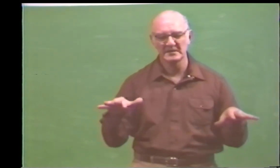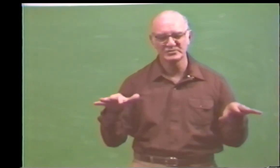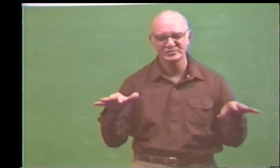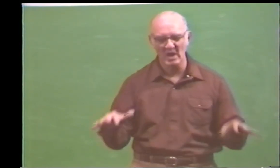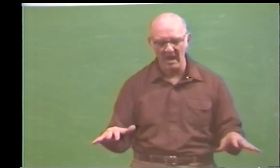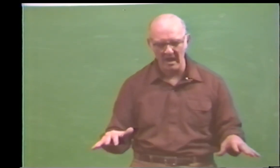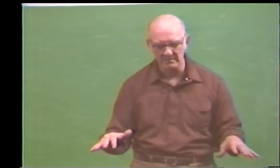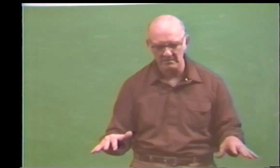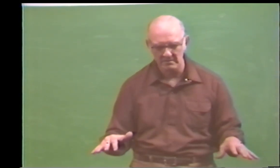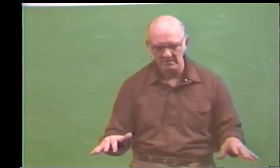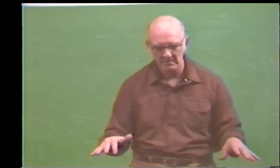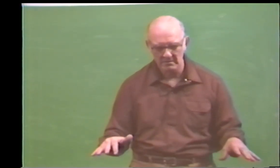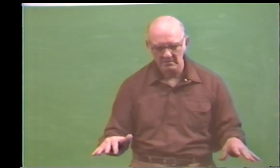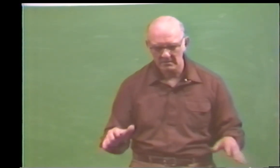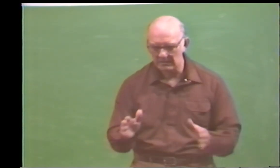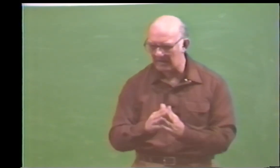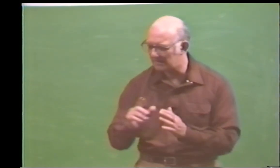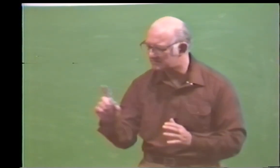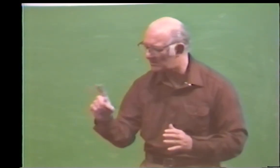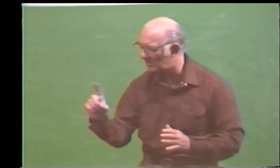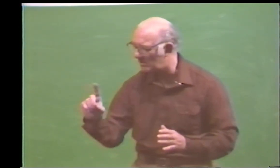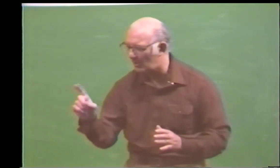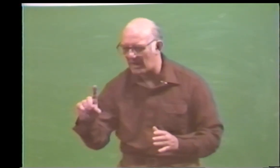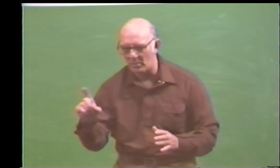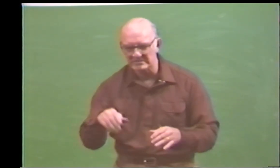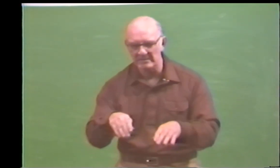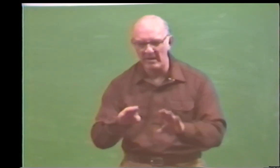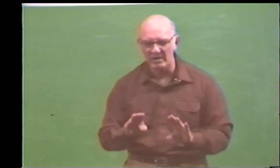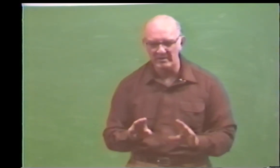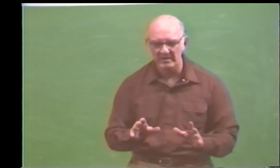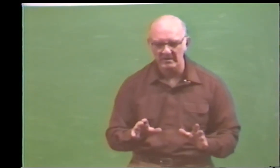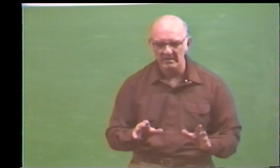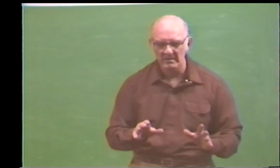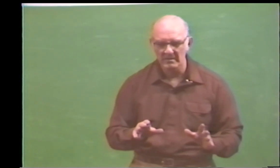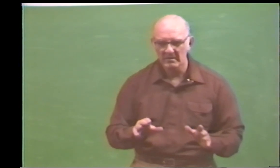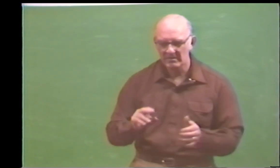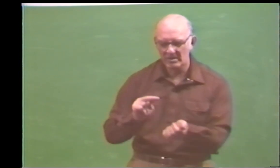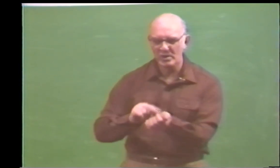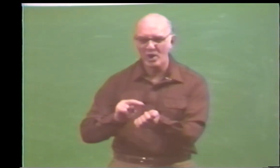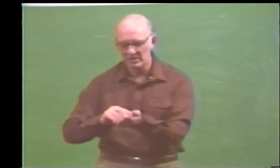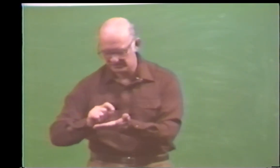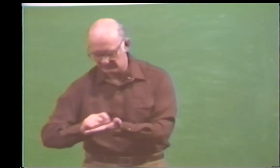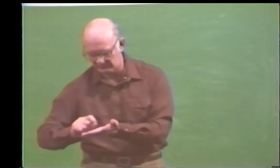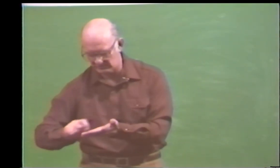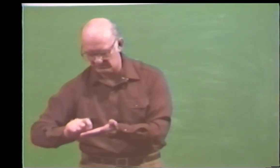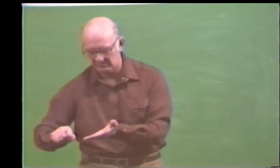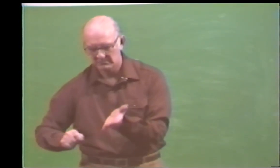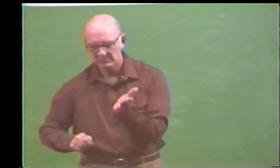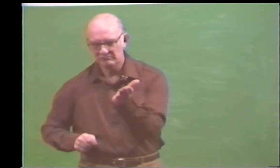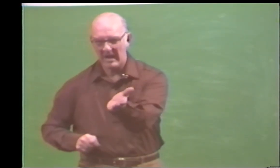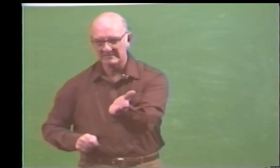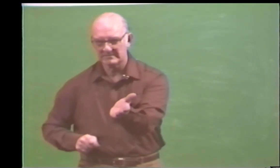He's stuck. Yes, where was he buried? The nurse writes him.